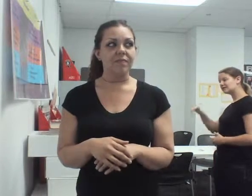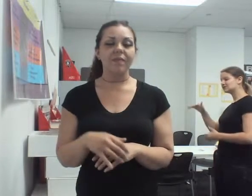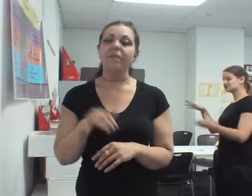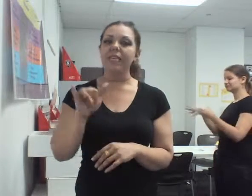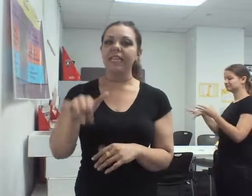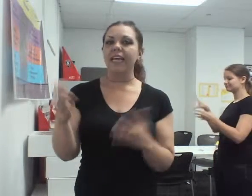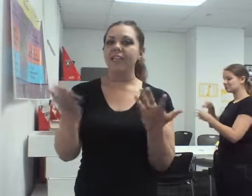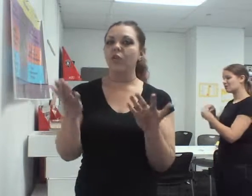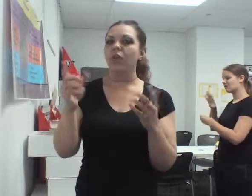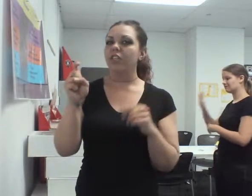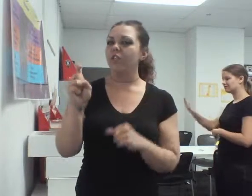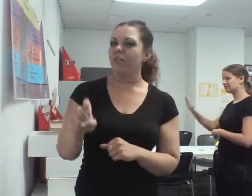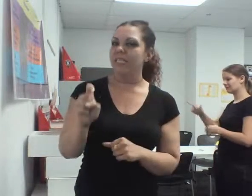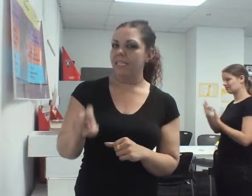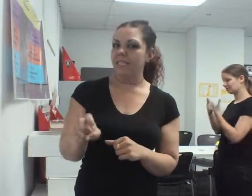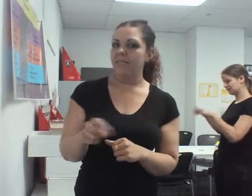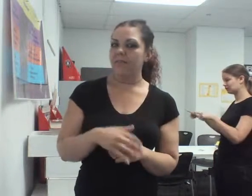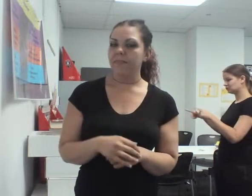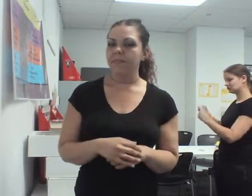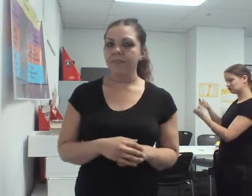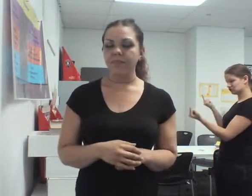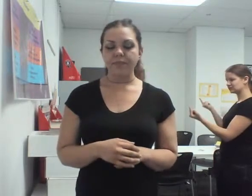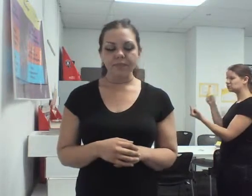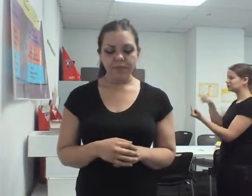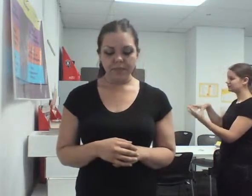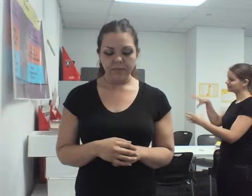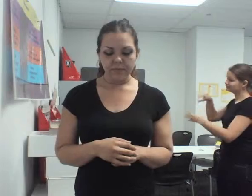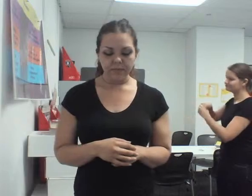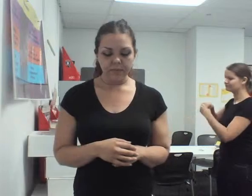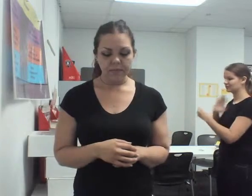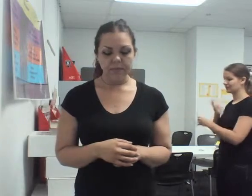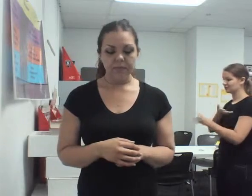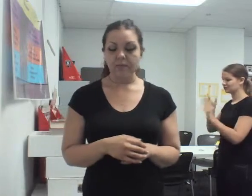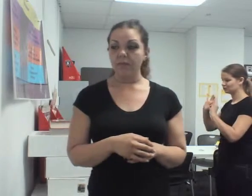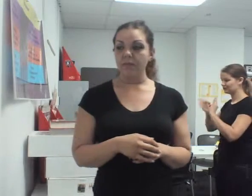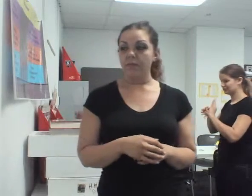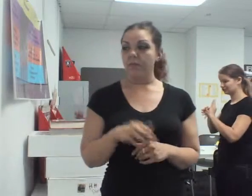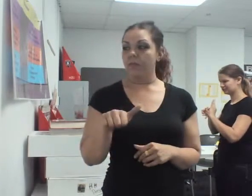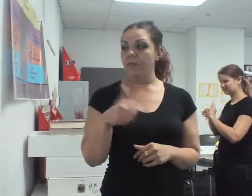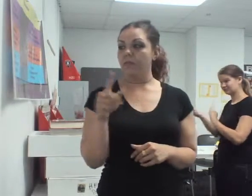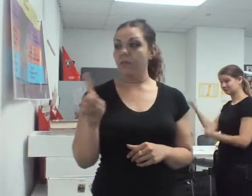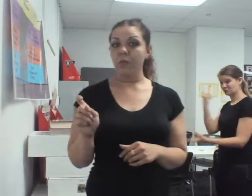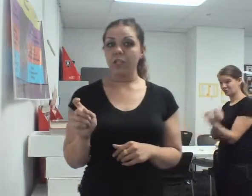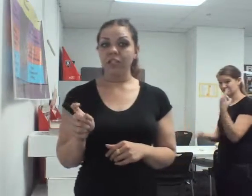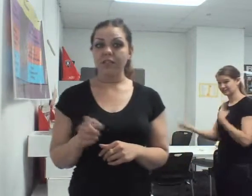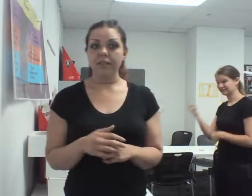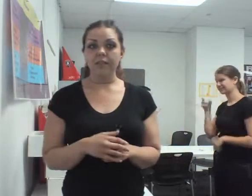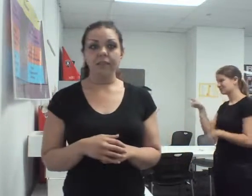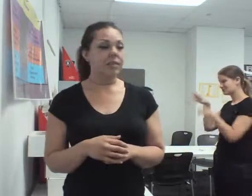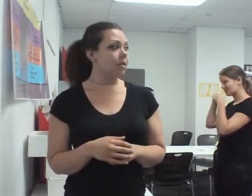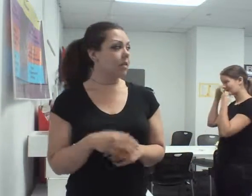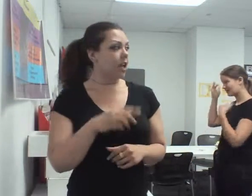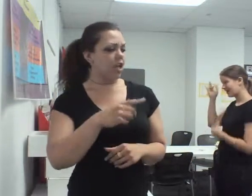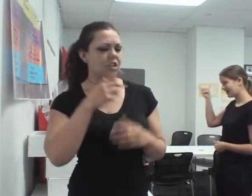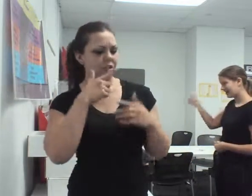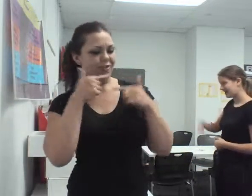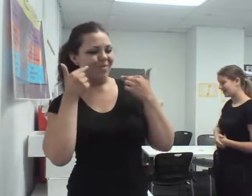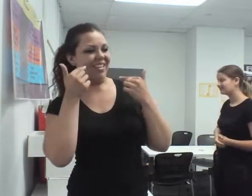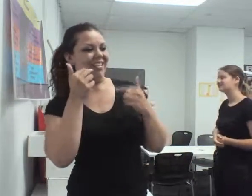that next. Okay? Make sense? Any other questions about it? I don't think you're smiling at that point. Any other questions?